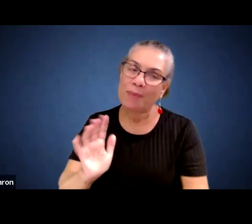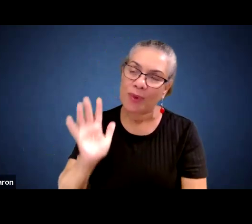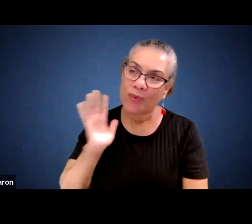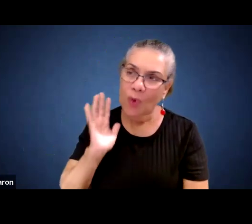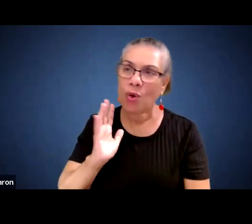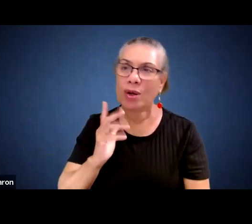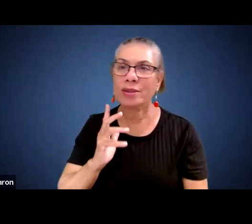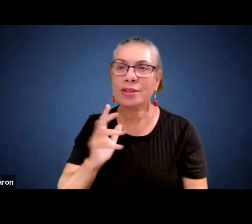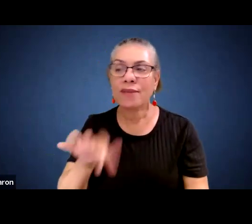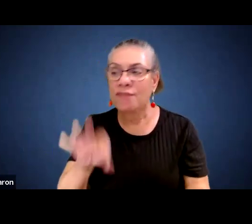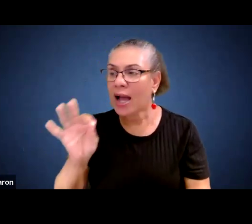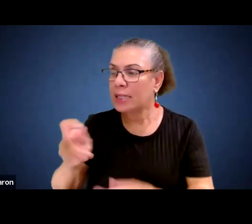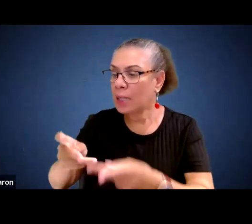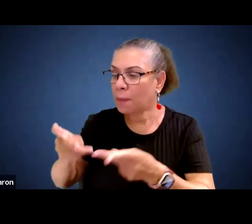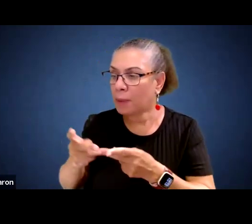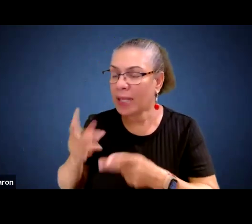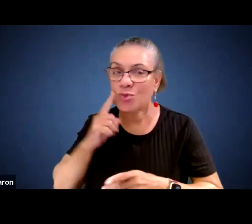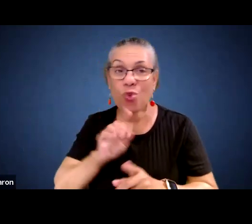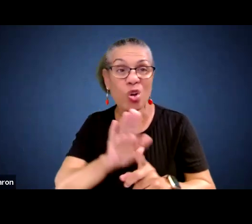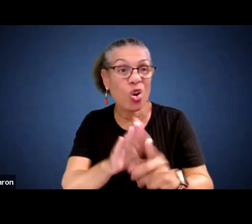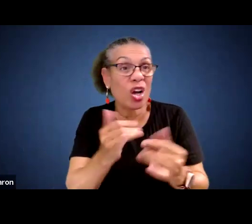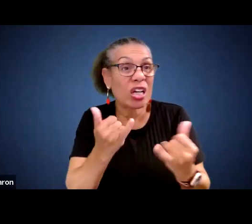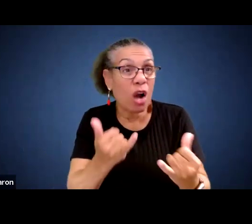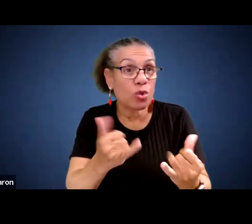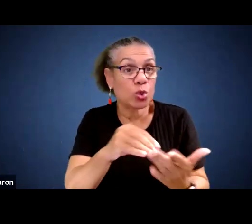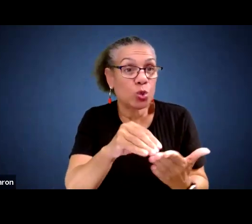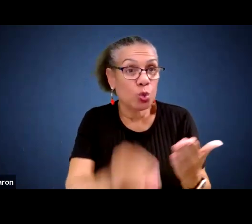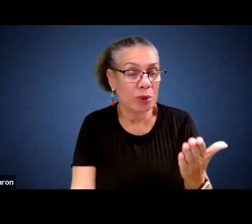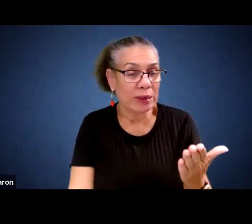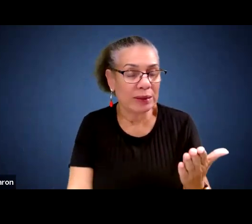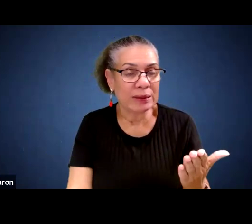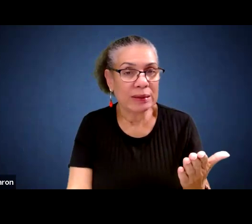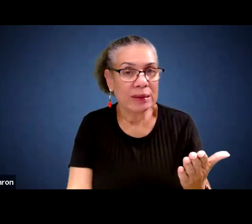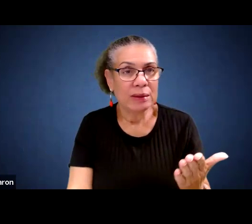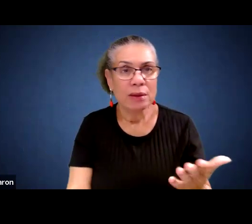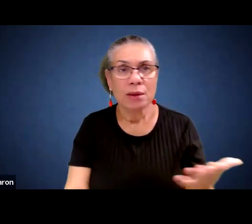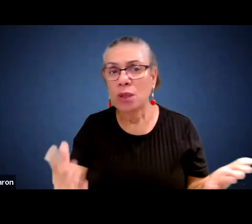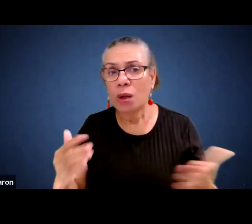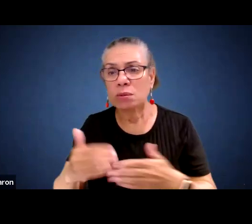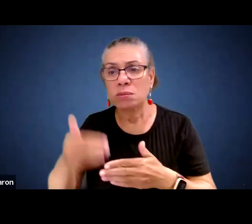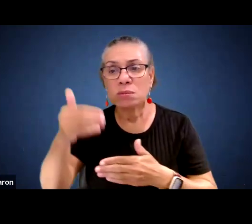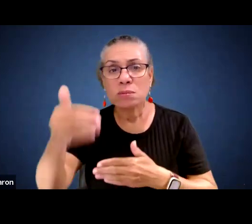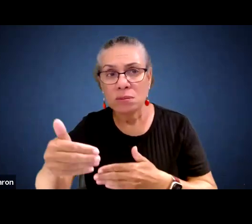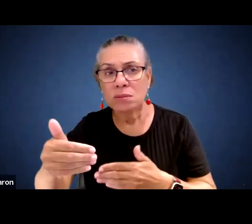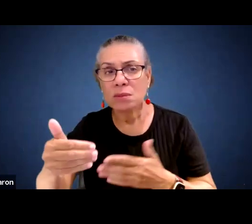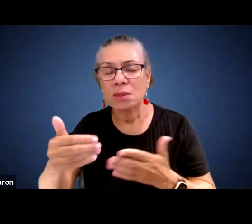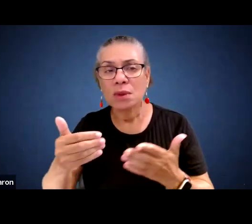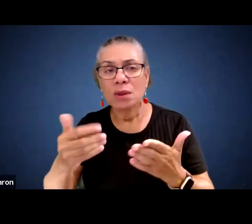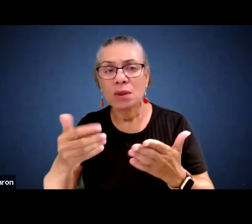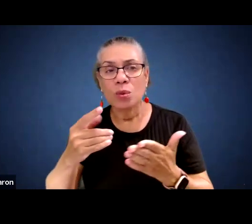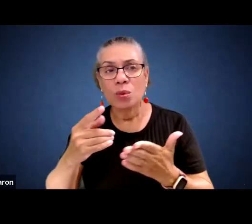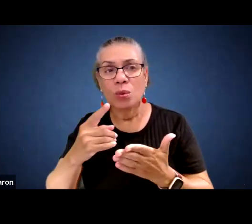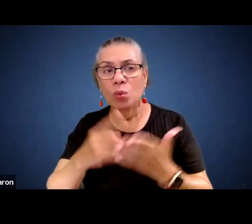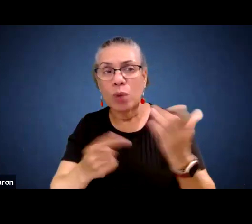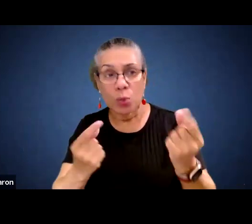find space for your existing Yeah. students. What's going to be the push and the charge as